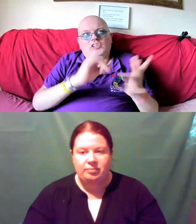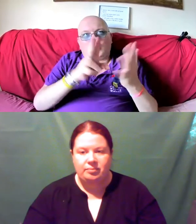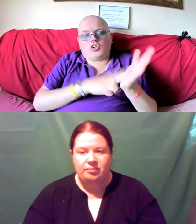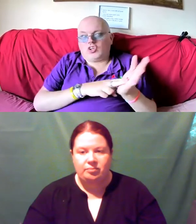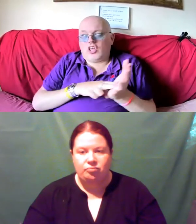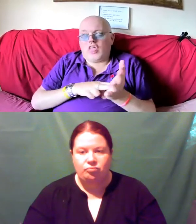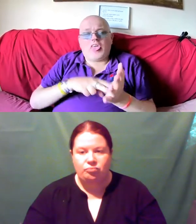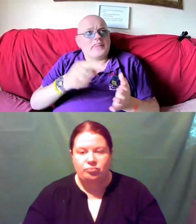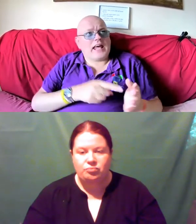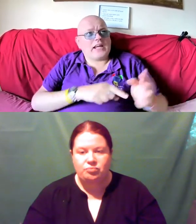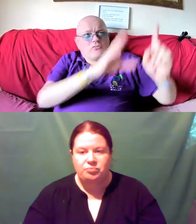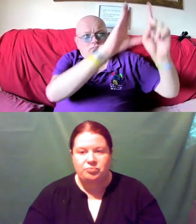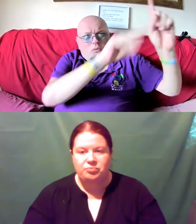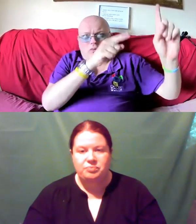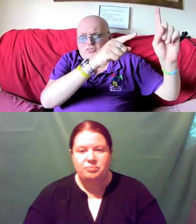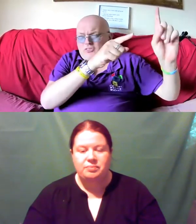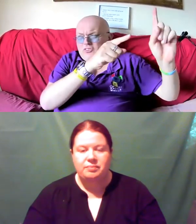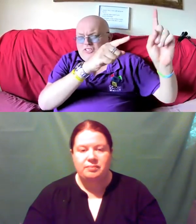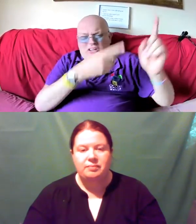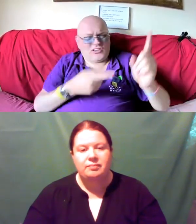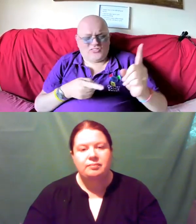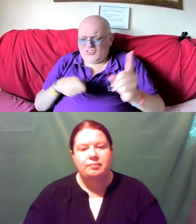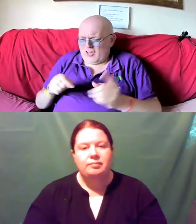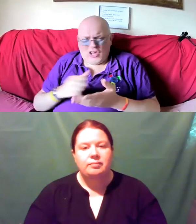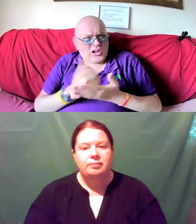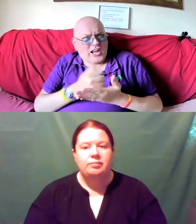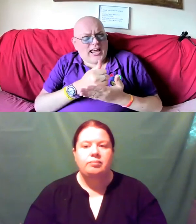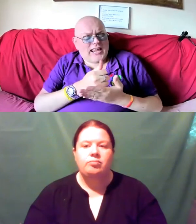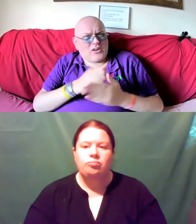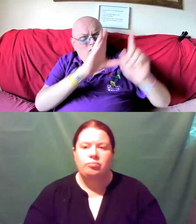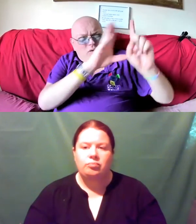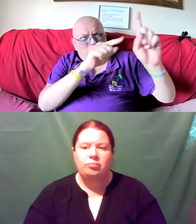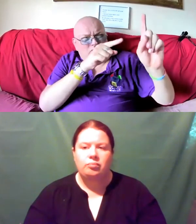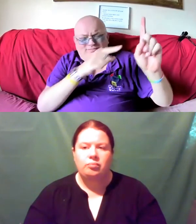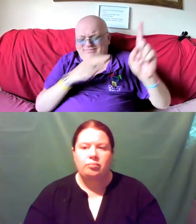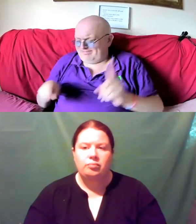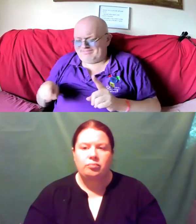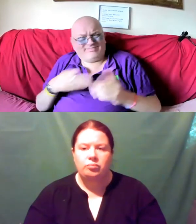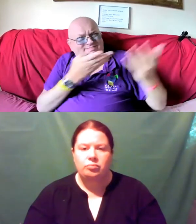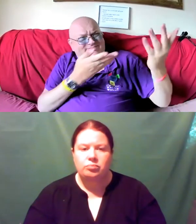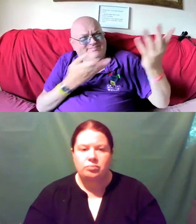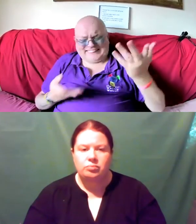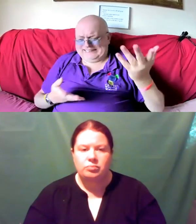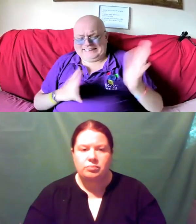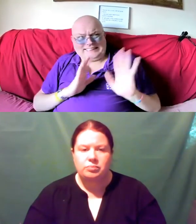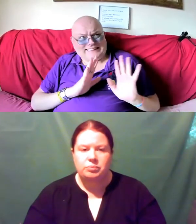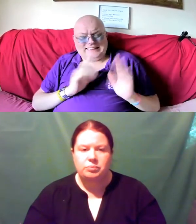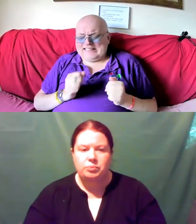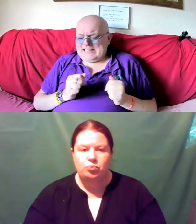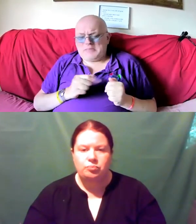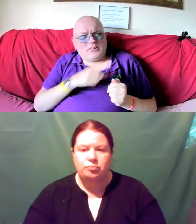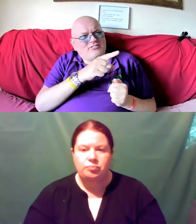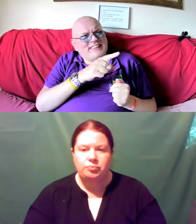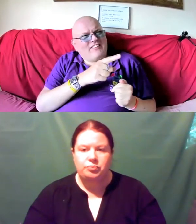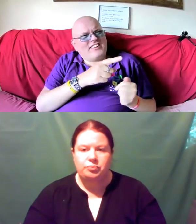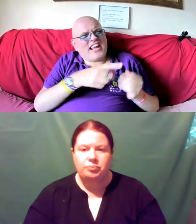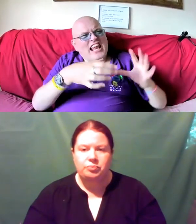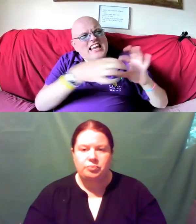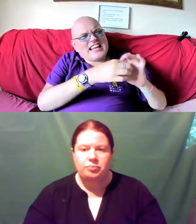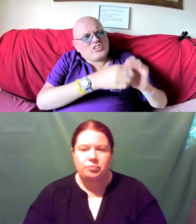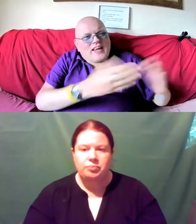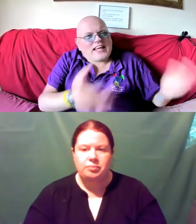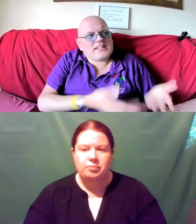eye at the time. So not the most flattering and empowering and affirming. But they were entertaining, and so they were kind of maybe a little bit